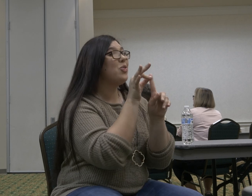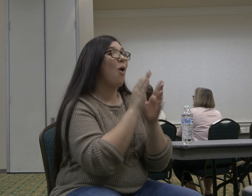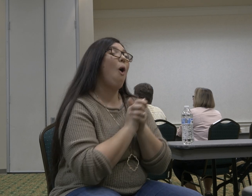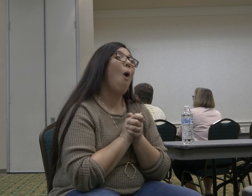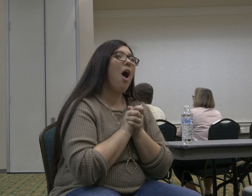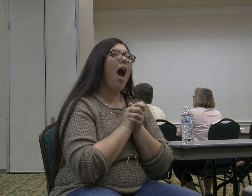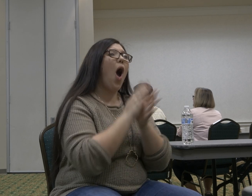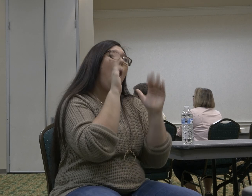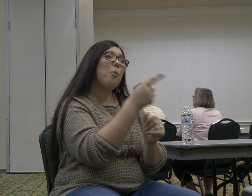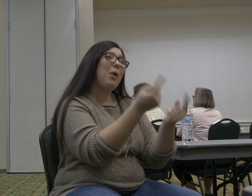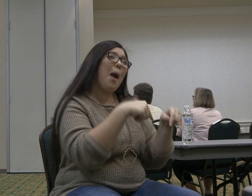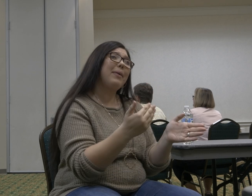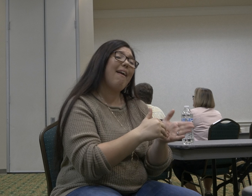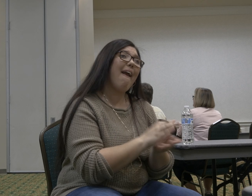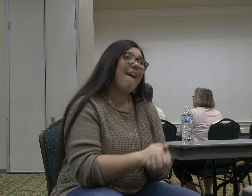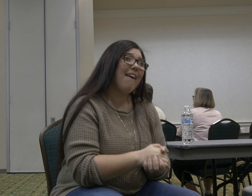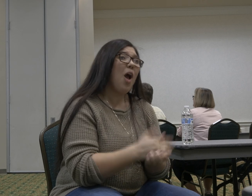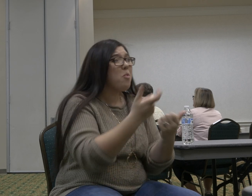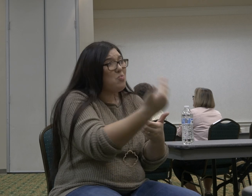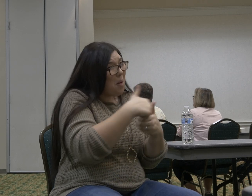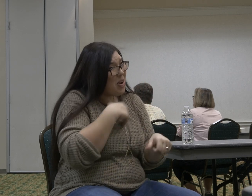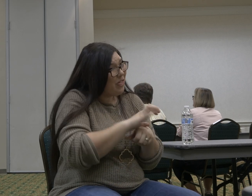back again and again. So she's always giving you